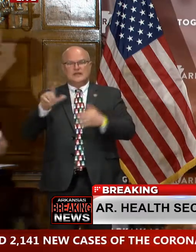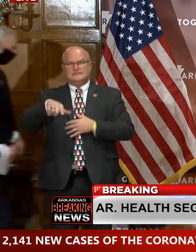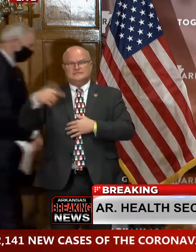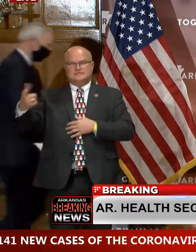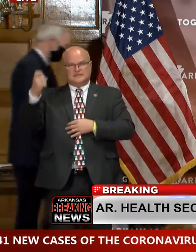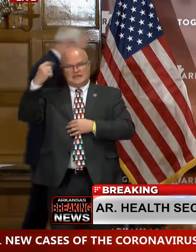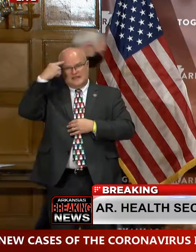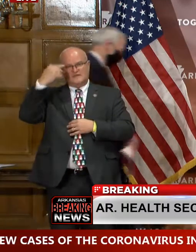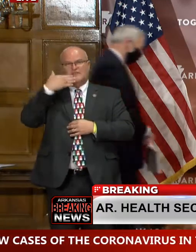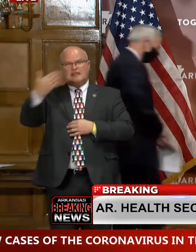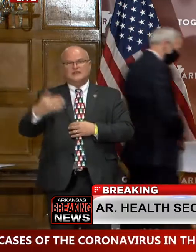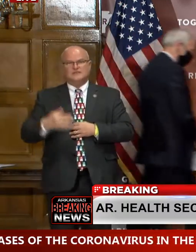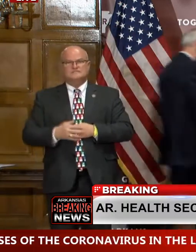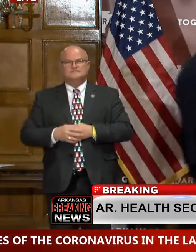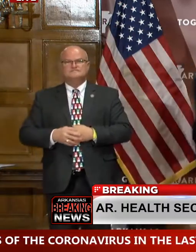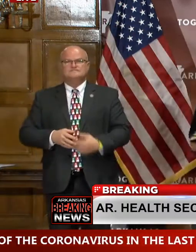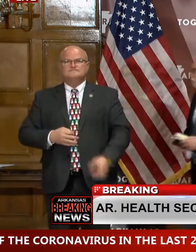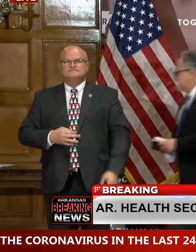Governor. Thank you, Governor.